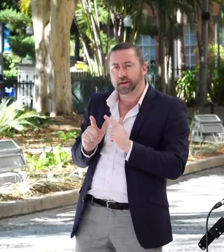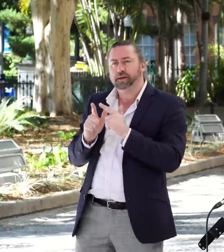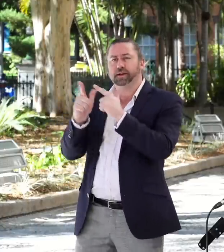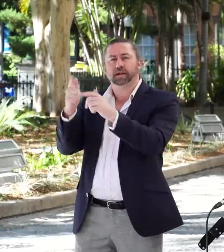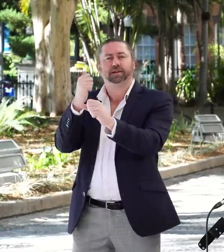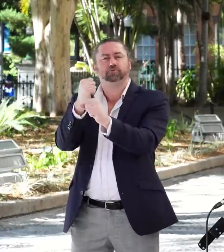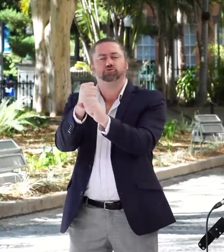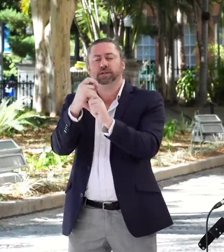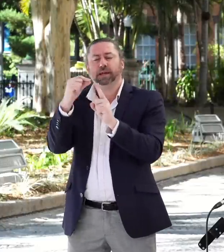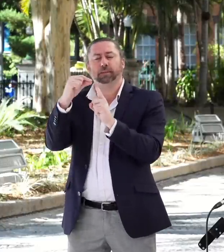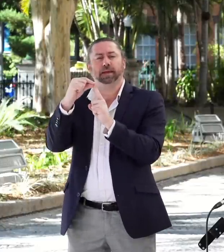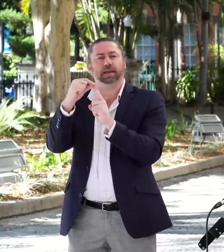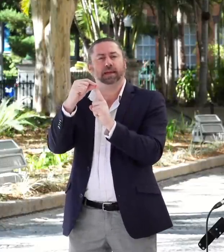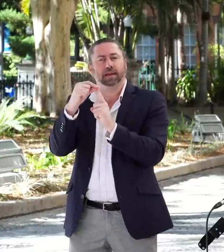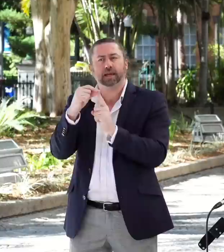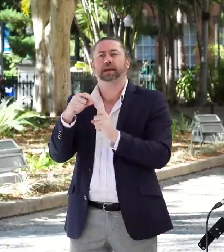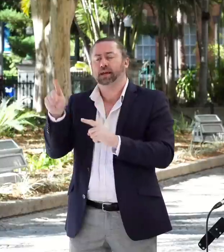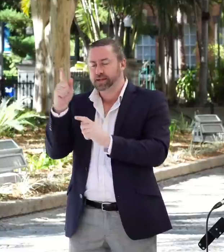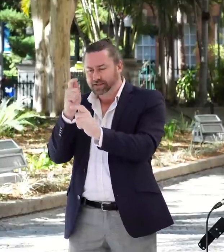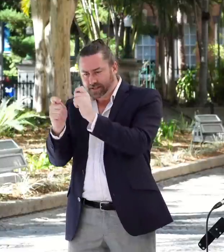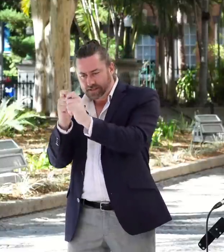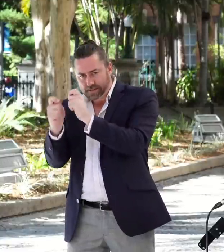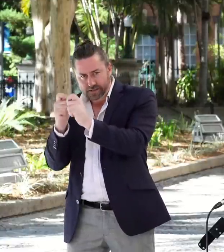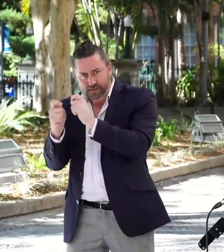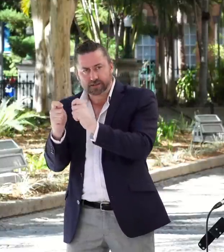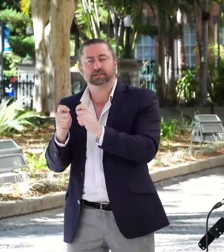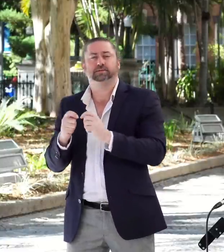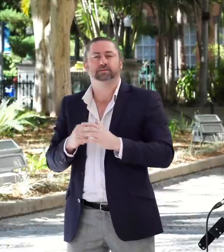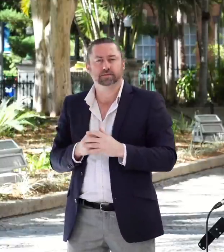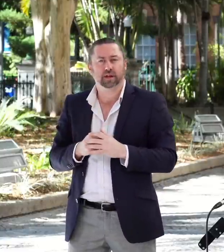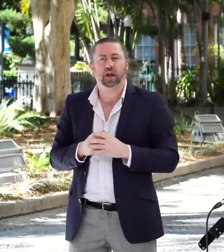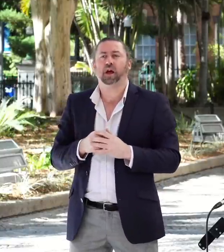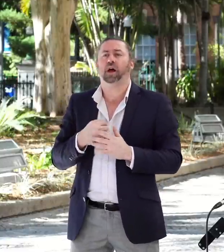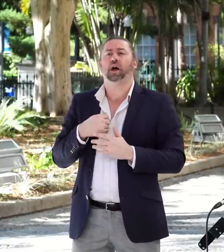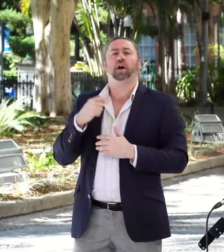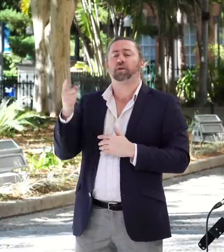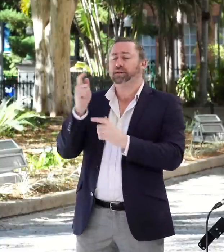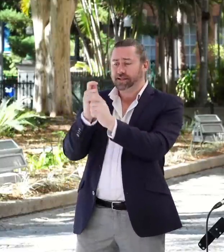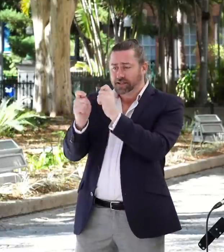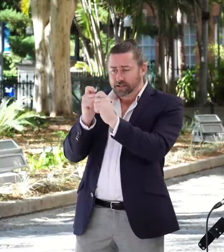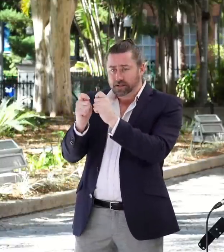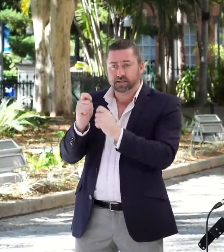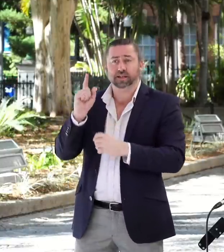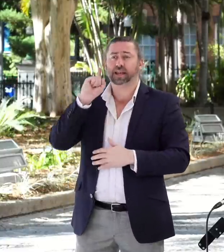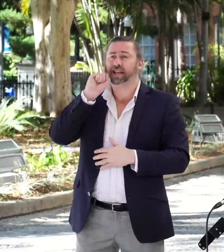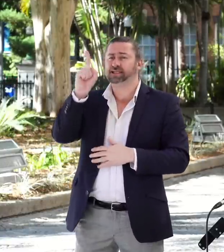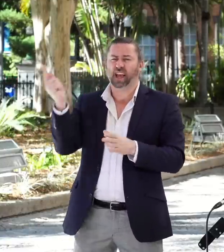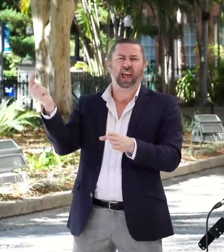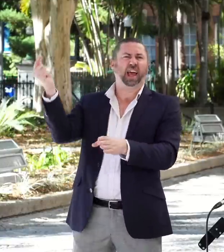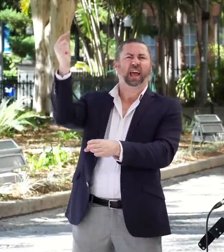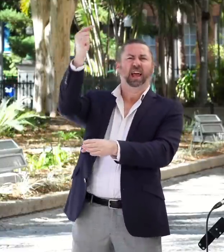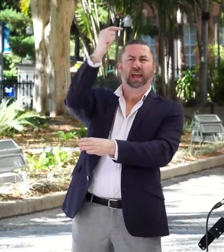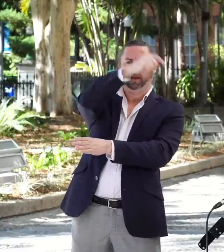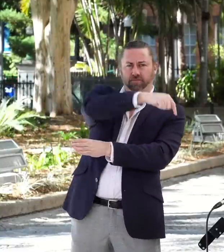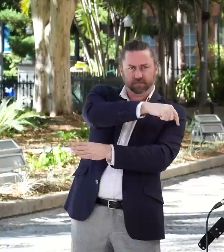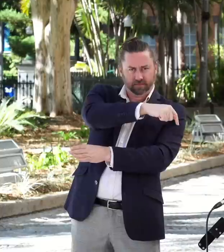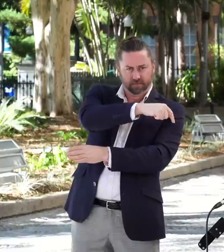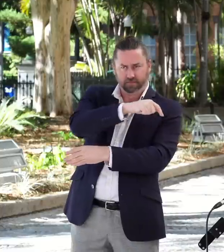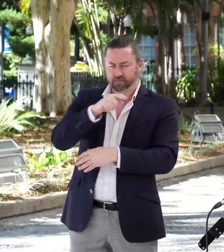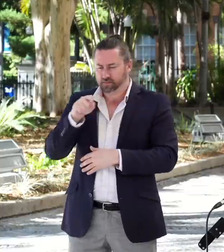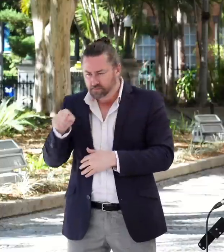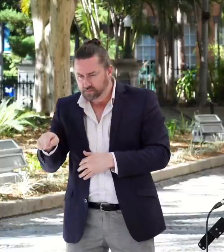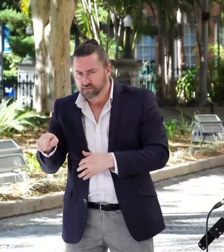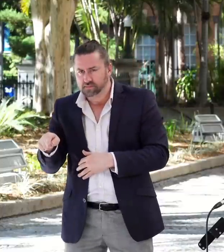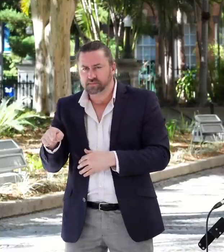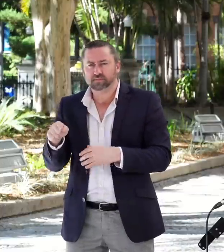GP and got tested, and we got that first test result back yesterday, but it was a very, very high